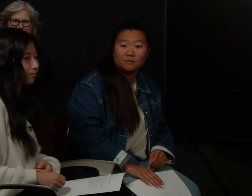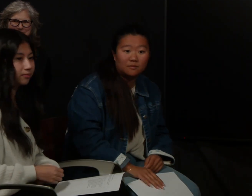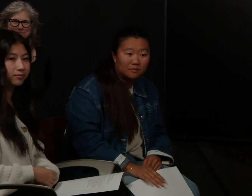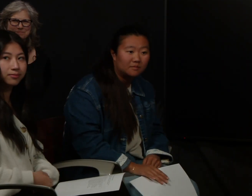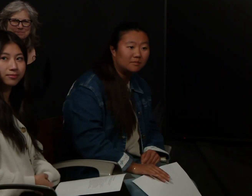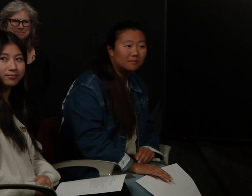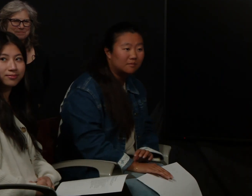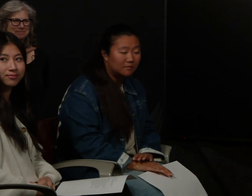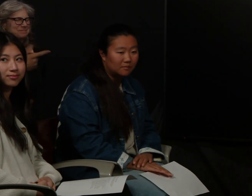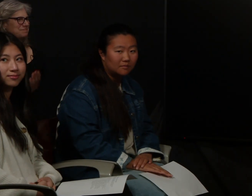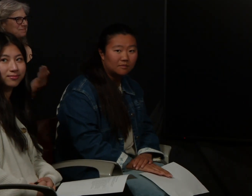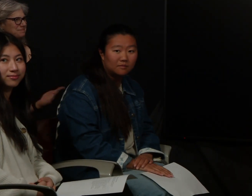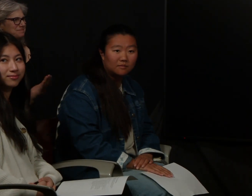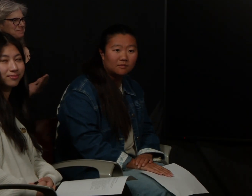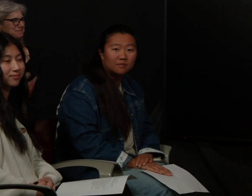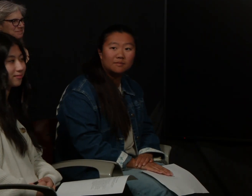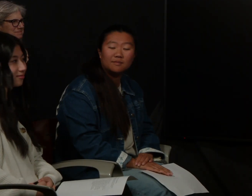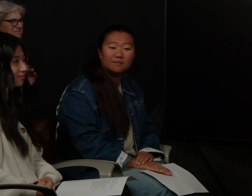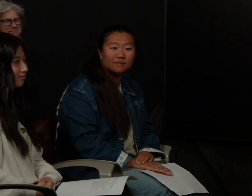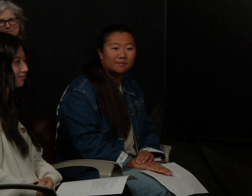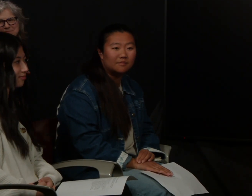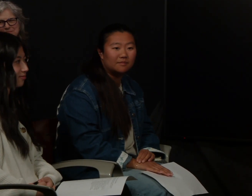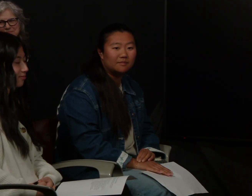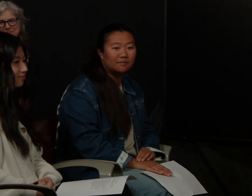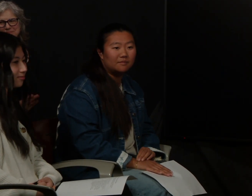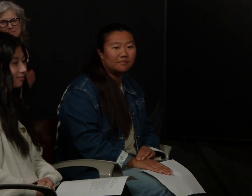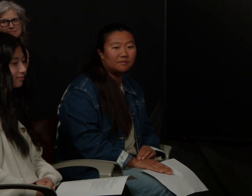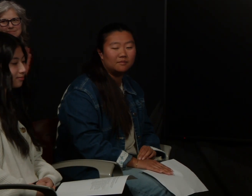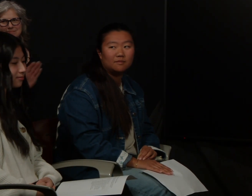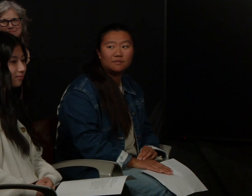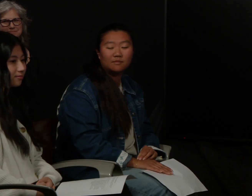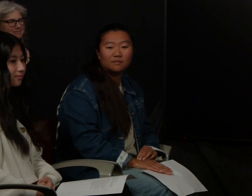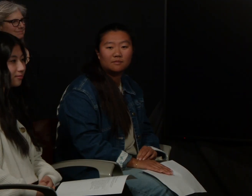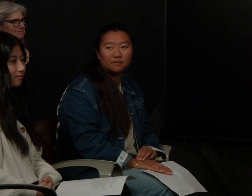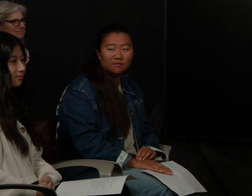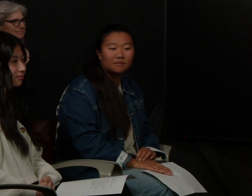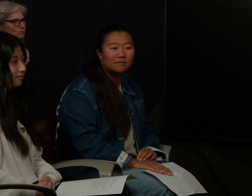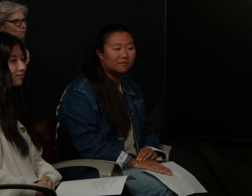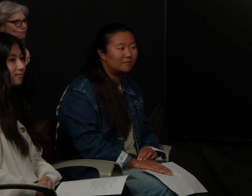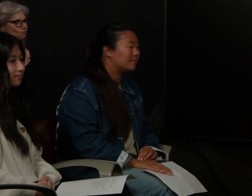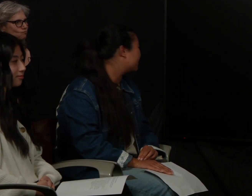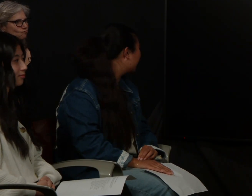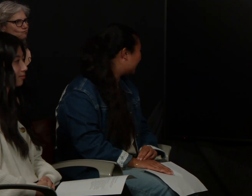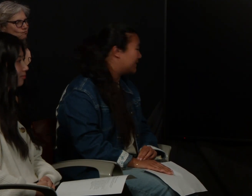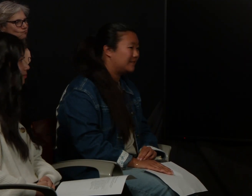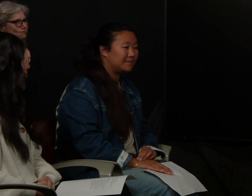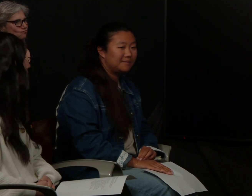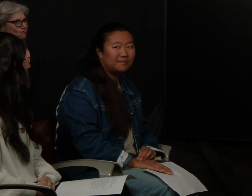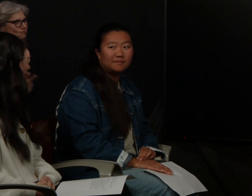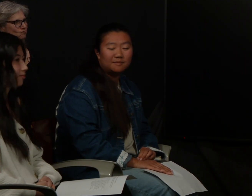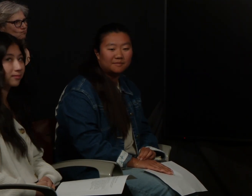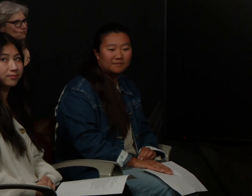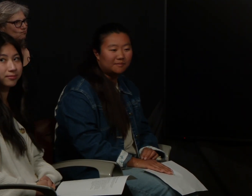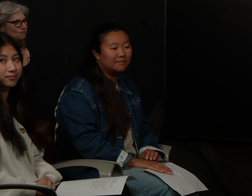And thank you again, Professor Hou. That was amazing. And thank you to the interpreters as well. Thank you to the students